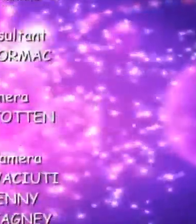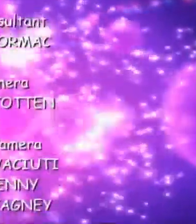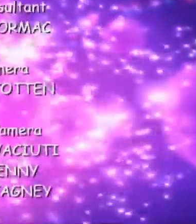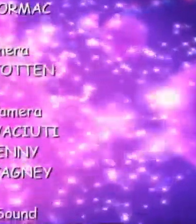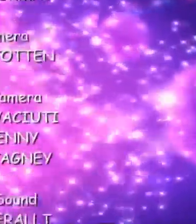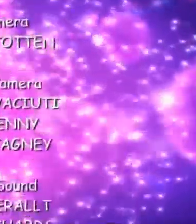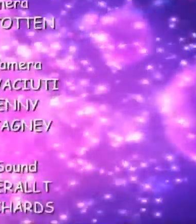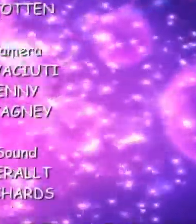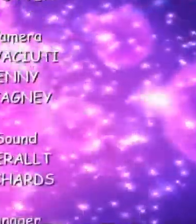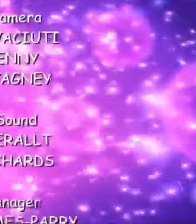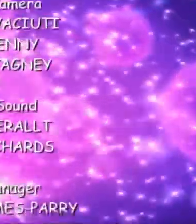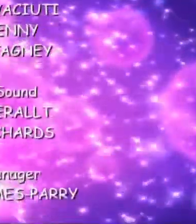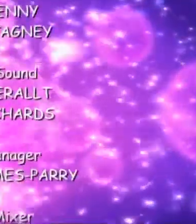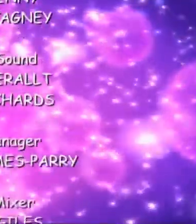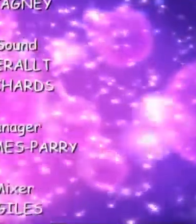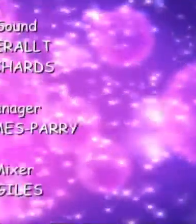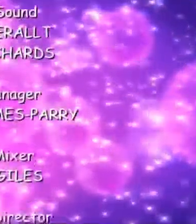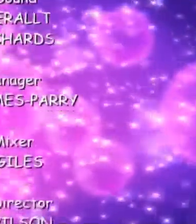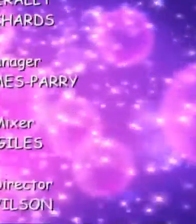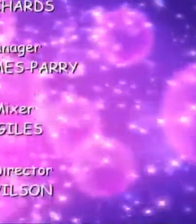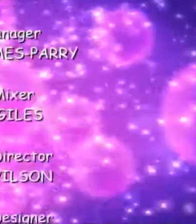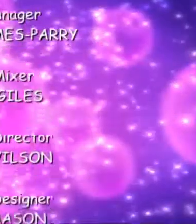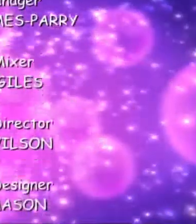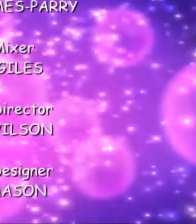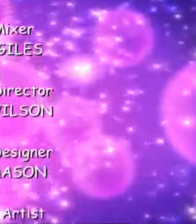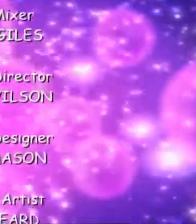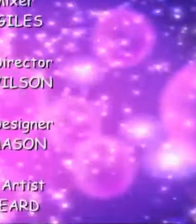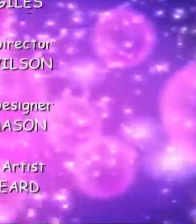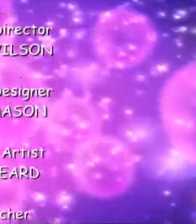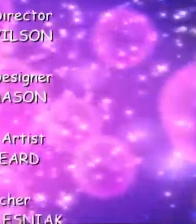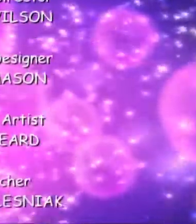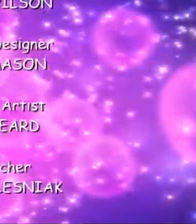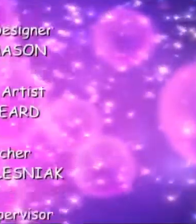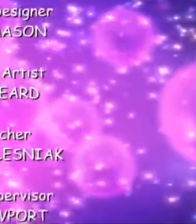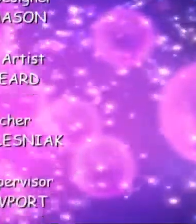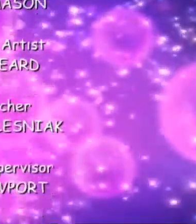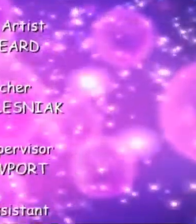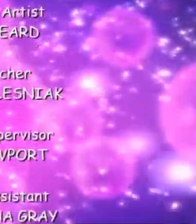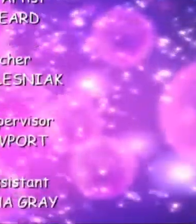Big cook, little cook, welcome to our cafe.